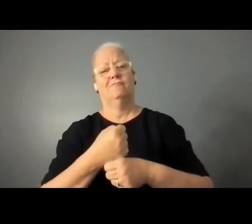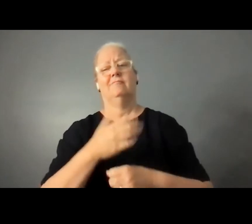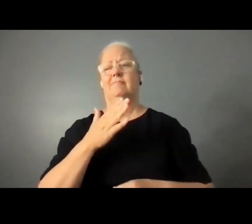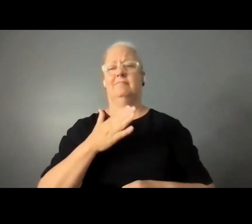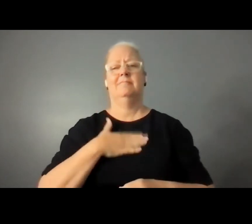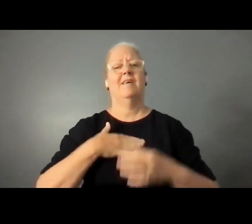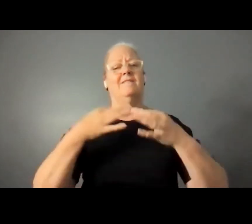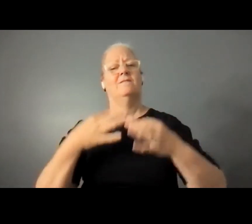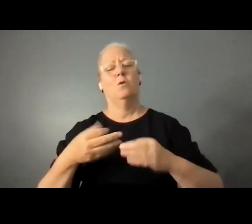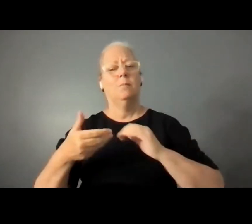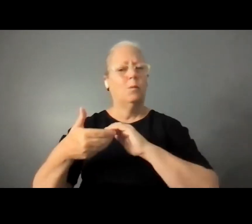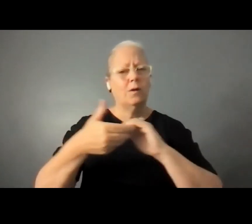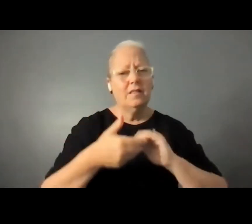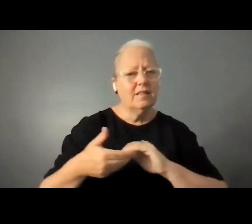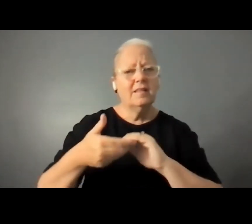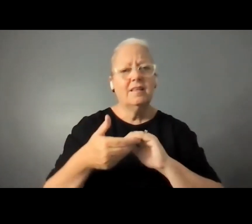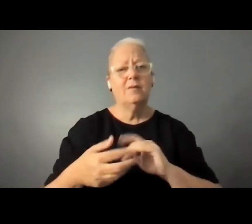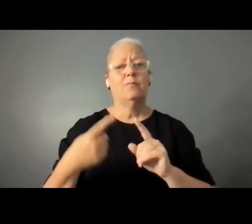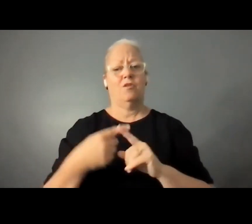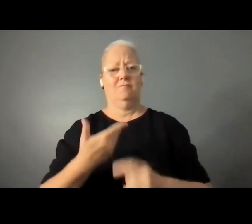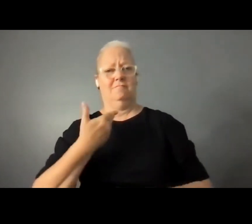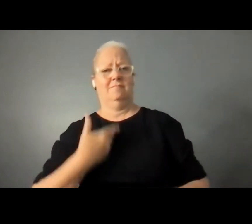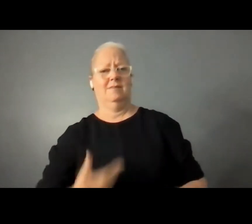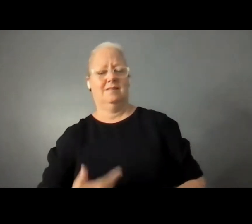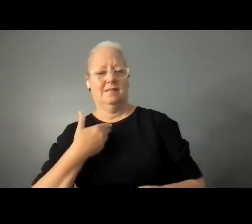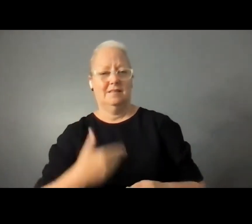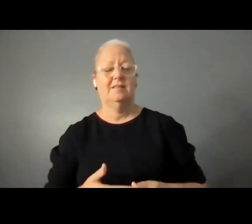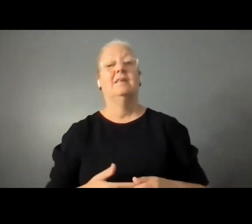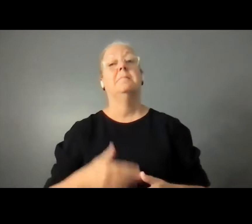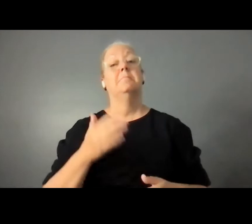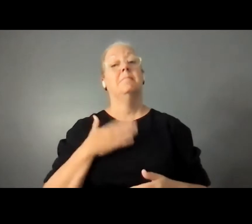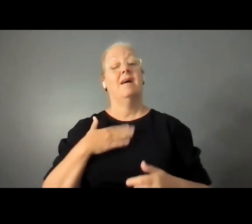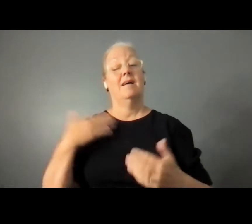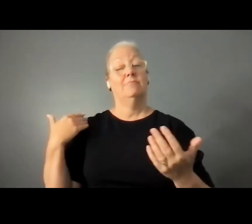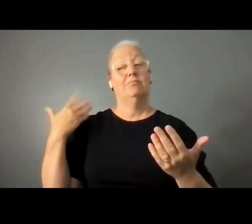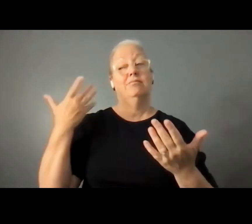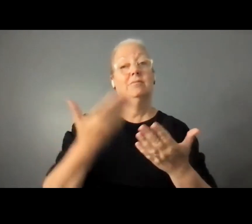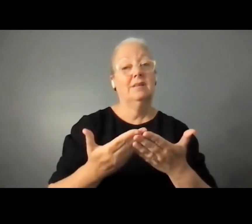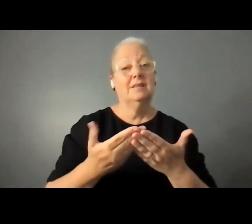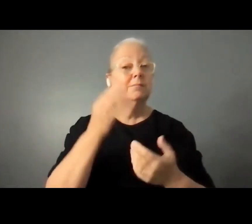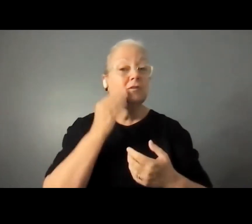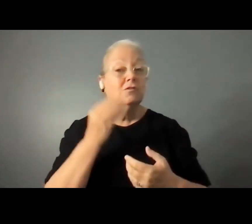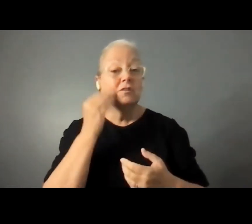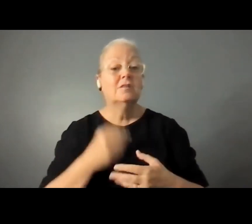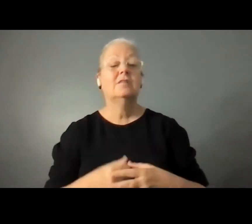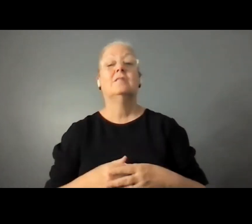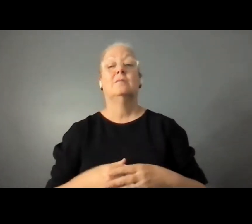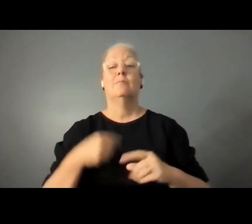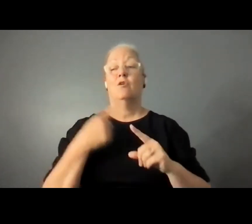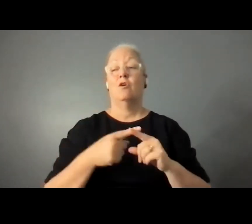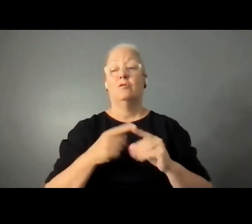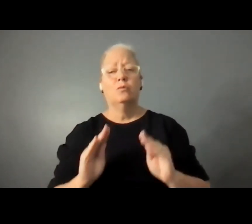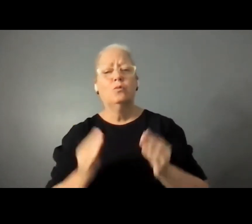and myself as well, based on my experience, but also the experience of other young people, I think